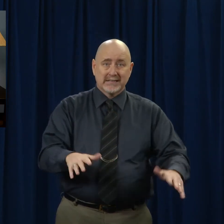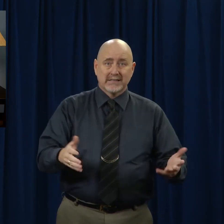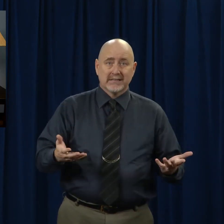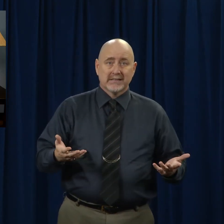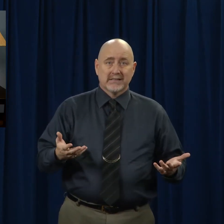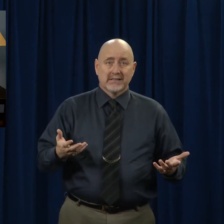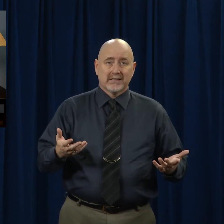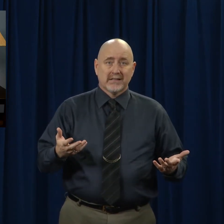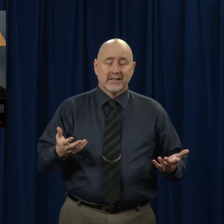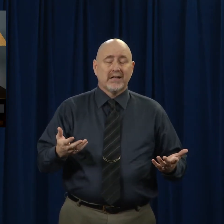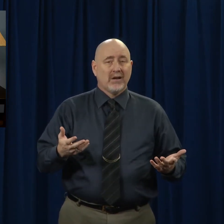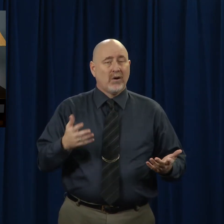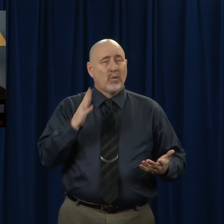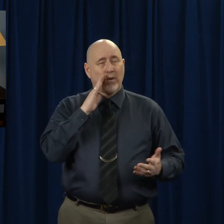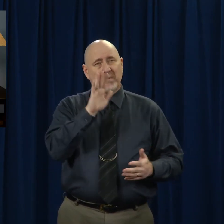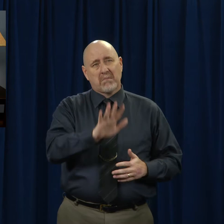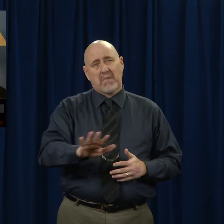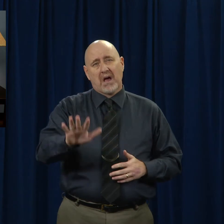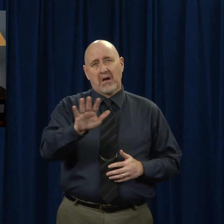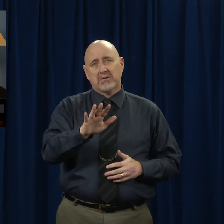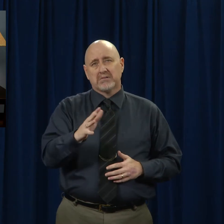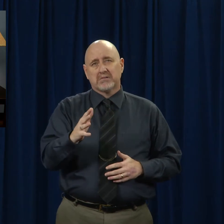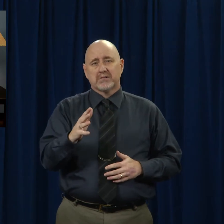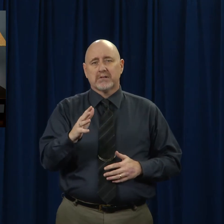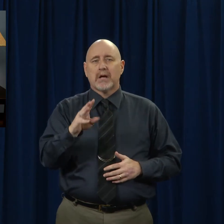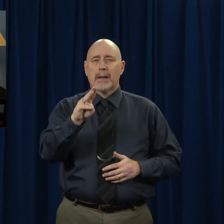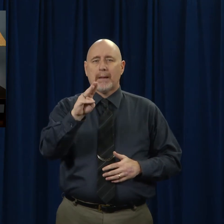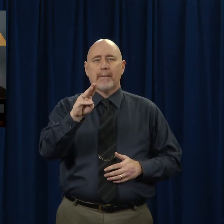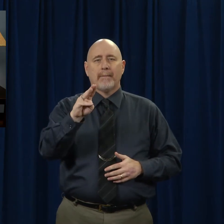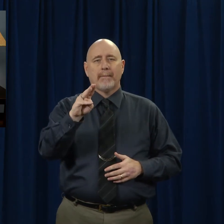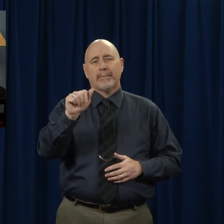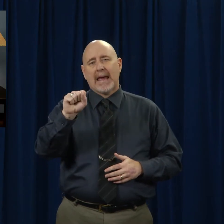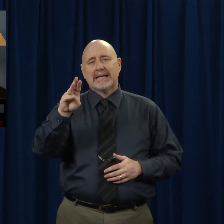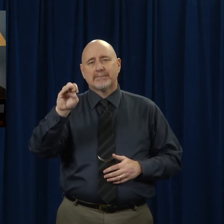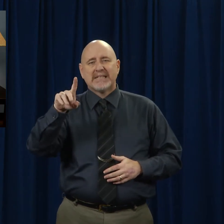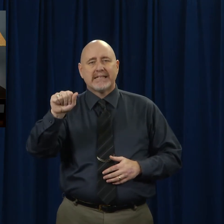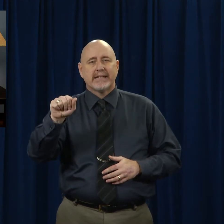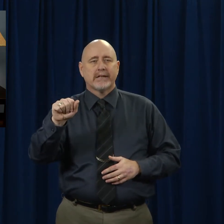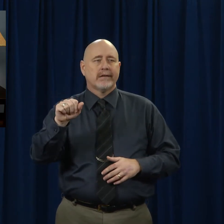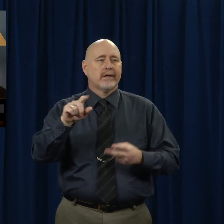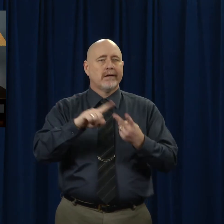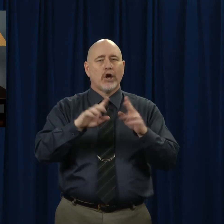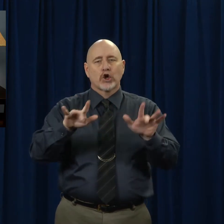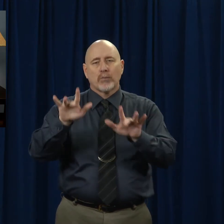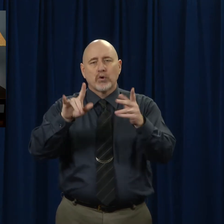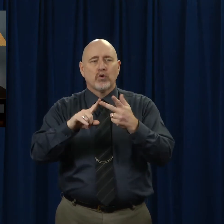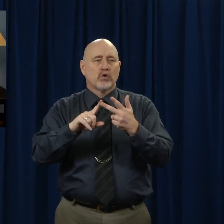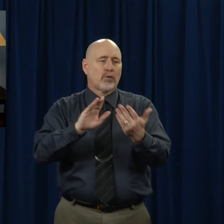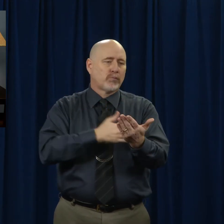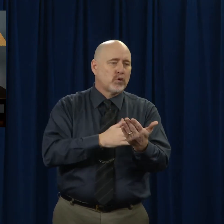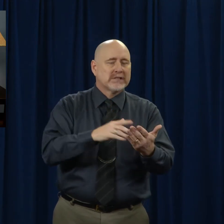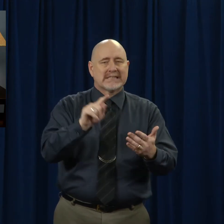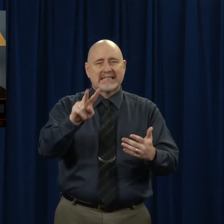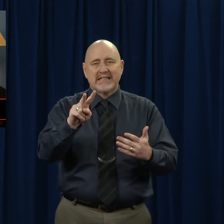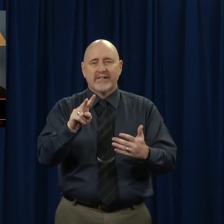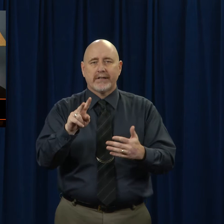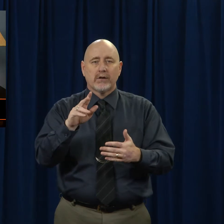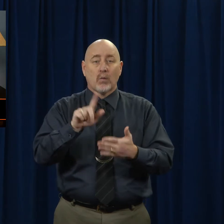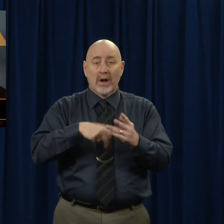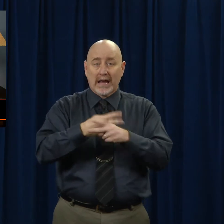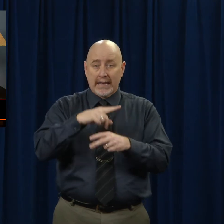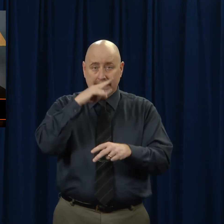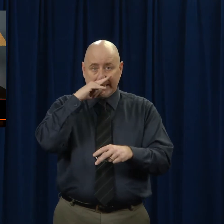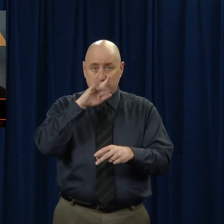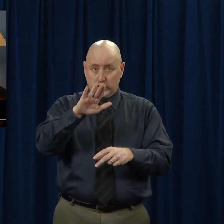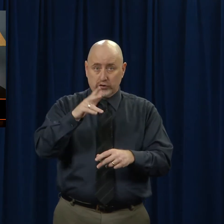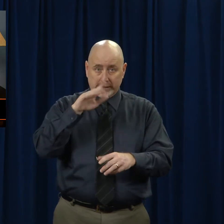kids. It's going to be about mass media. It's going to be in your family about what kind of music your kids listen to. Do you know what your